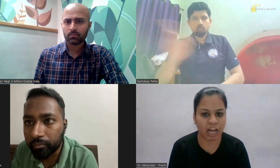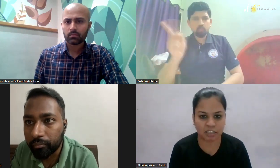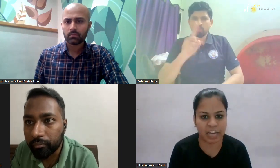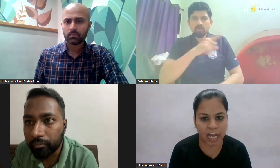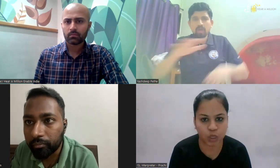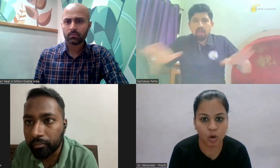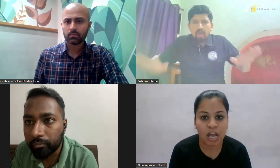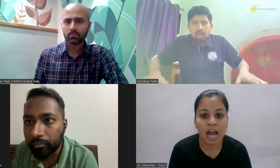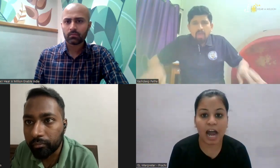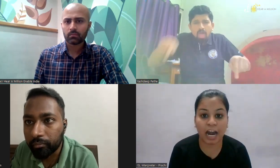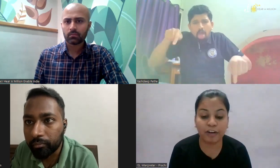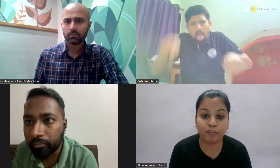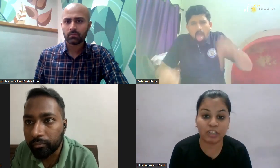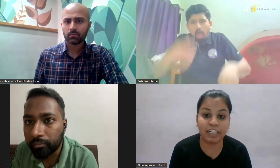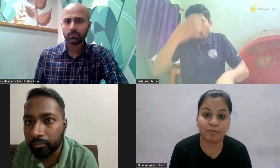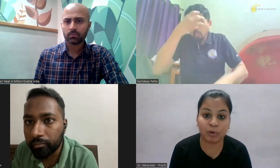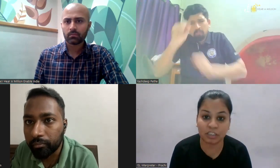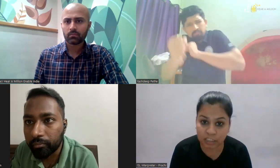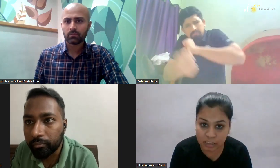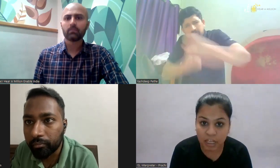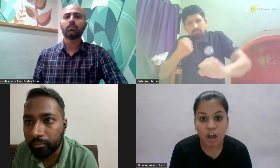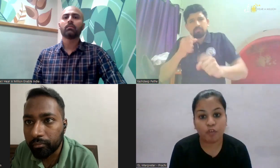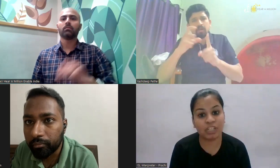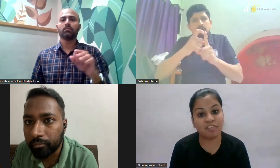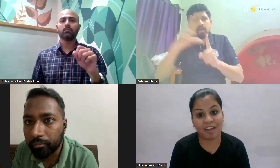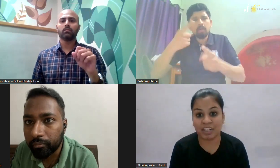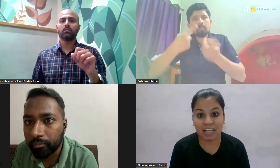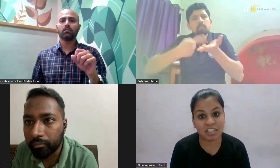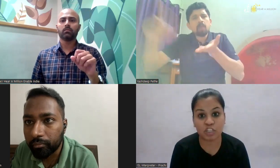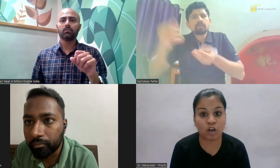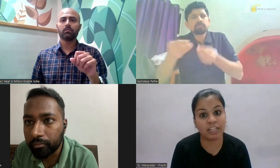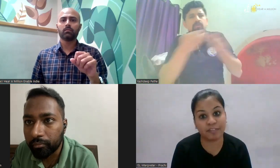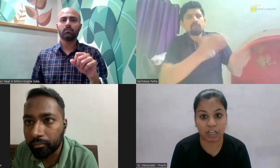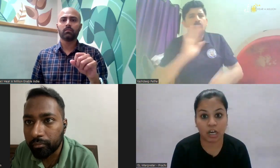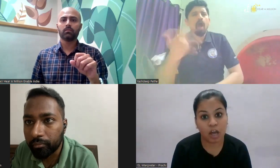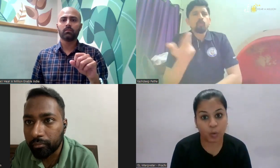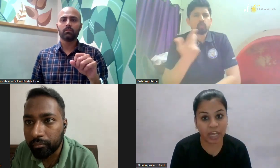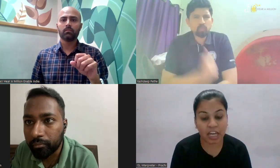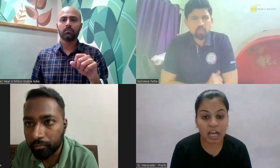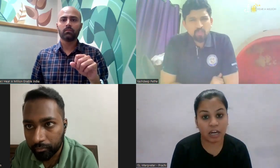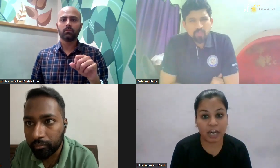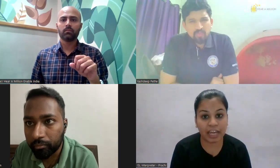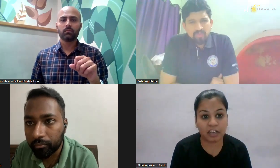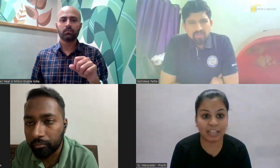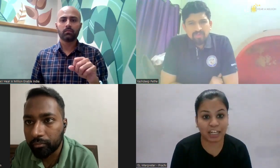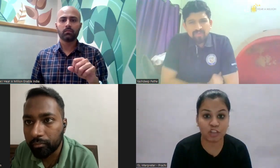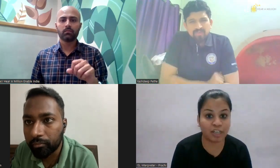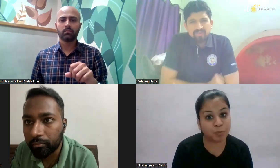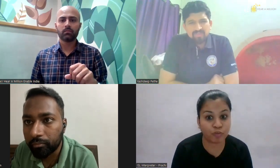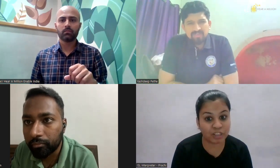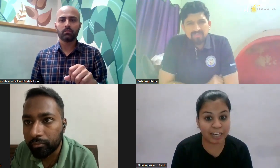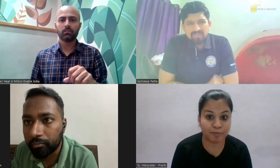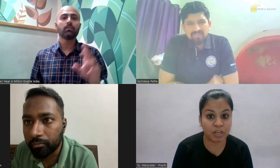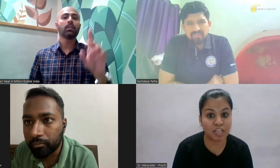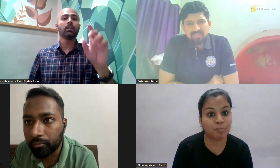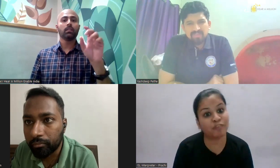is the one scenario, and for the deaf persons, when driving license is not given, okay, like that is not